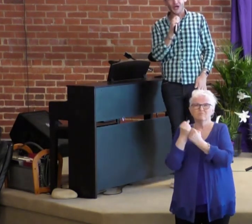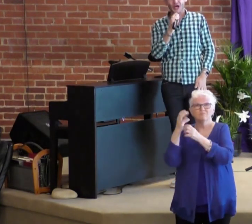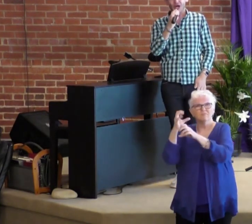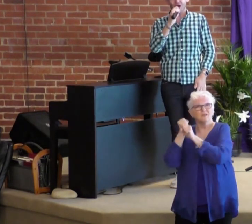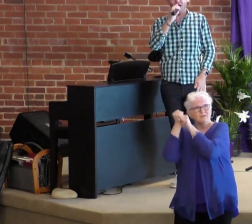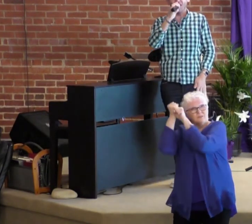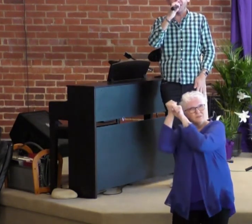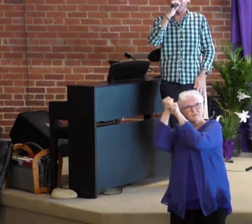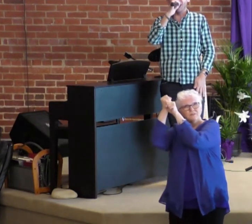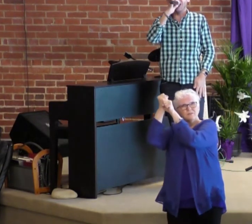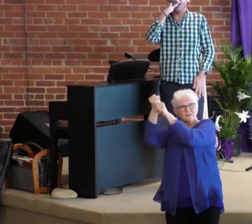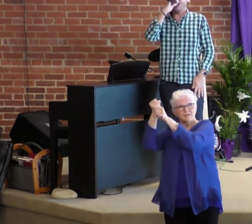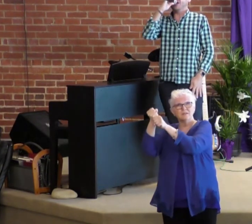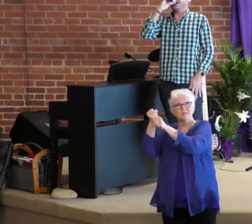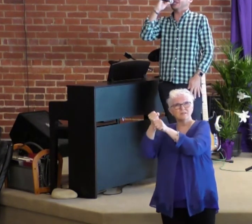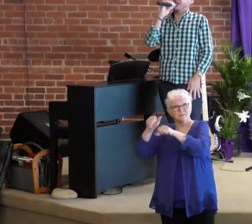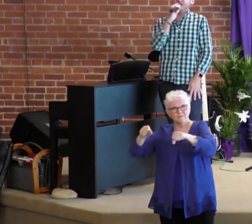on to.